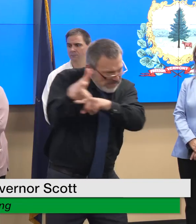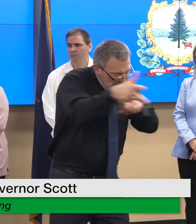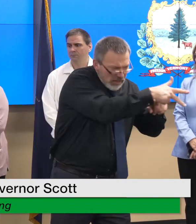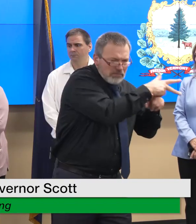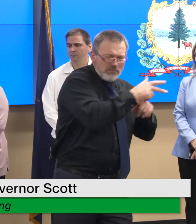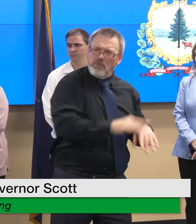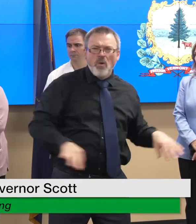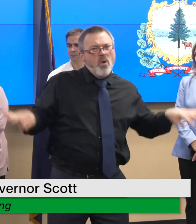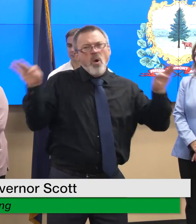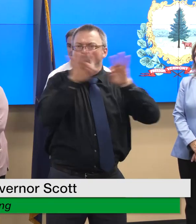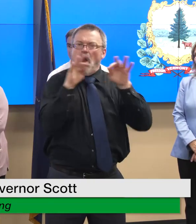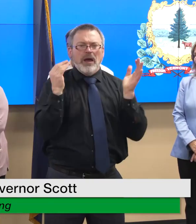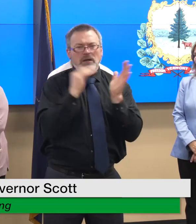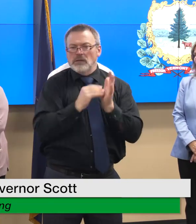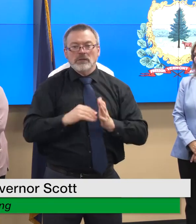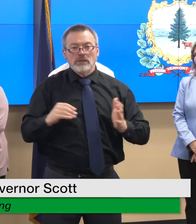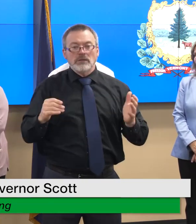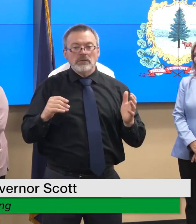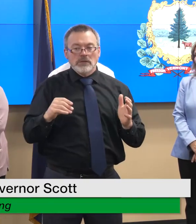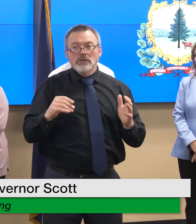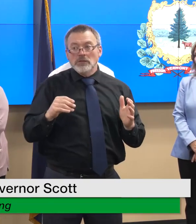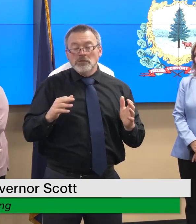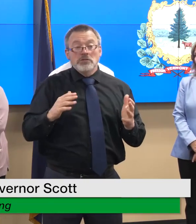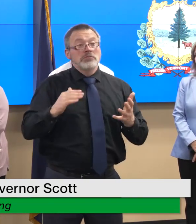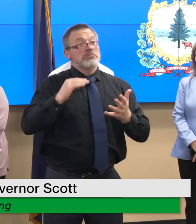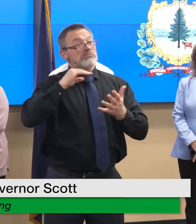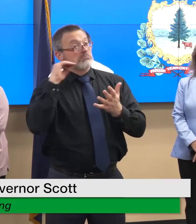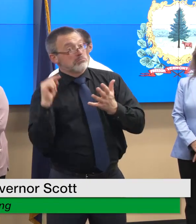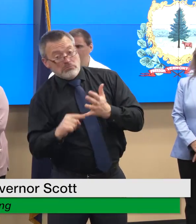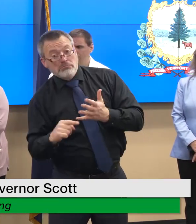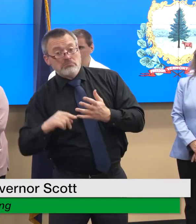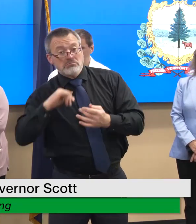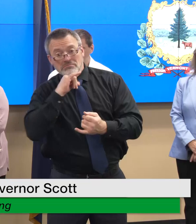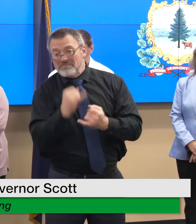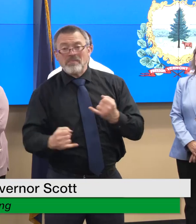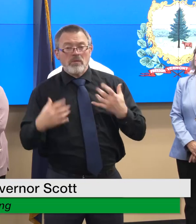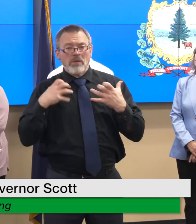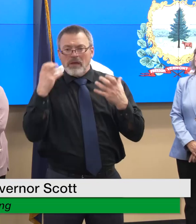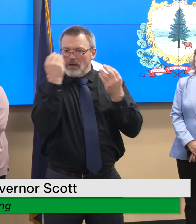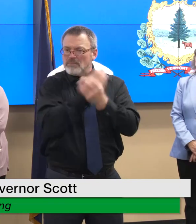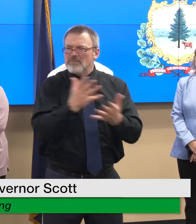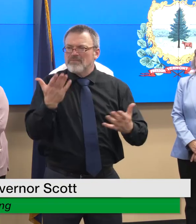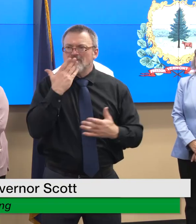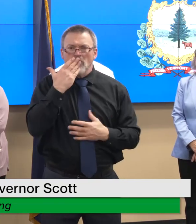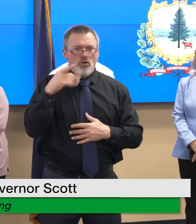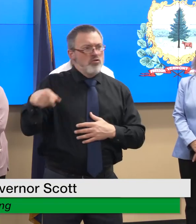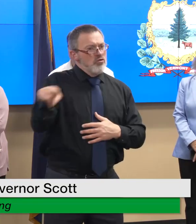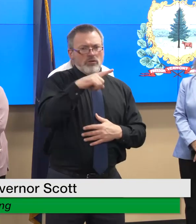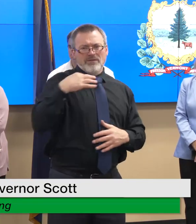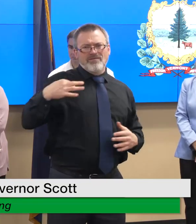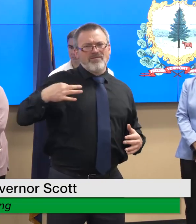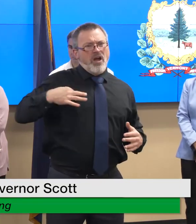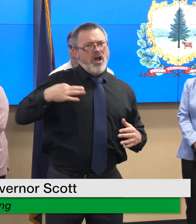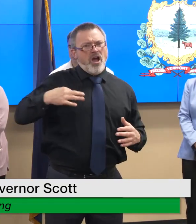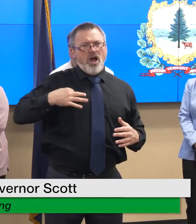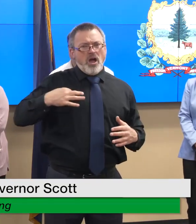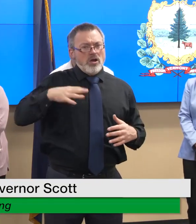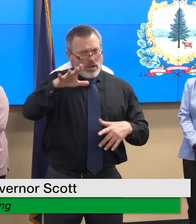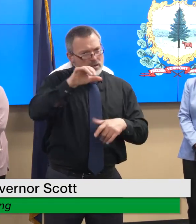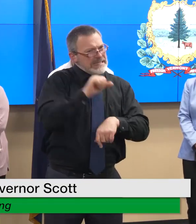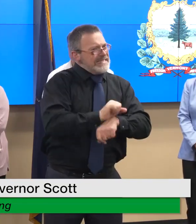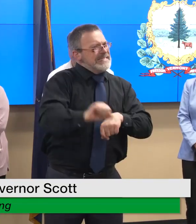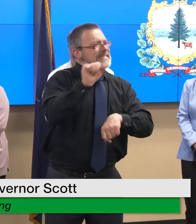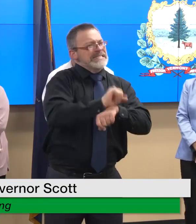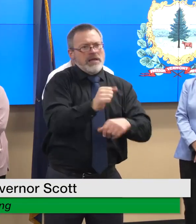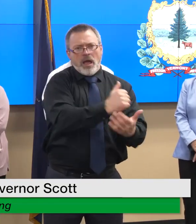Lastly, a couple of thank yous. I'd like to thank all who have stepped up and volunteered to help neighbors in need.